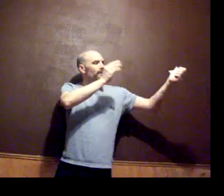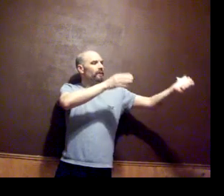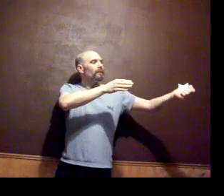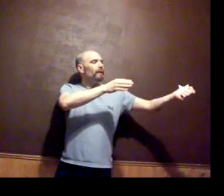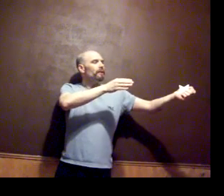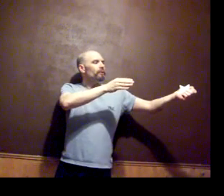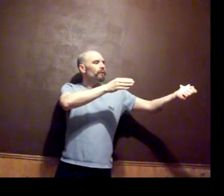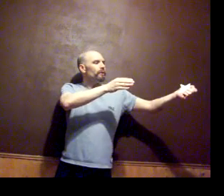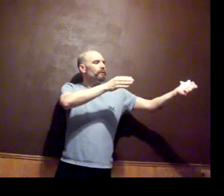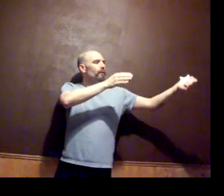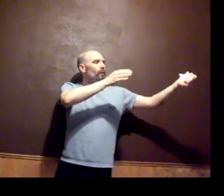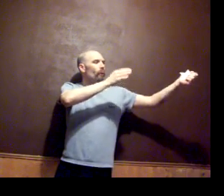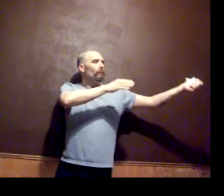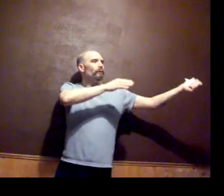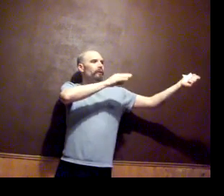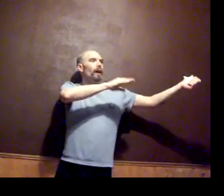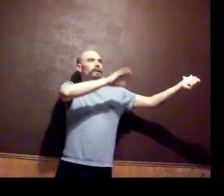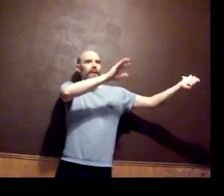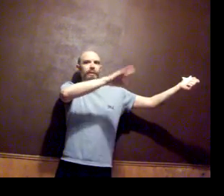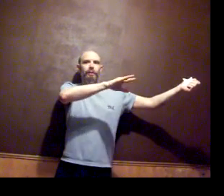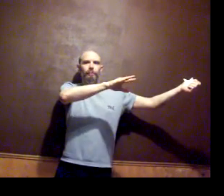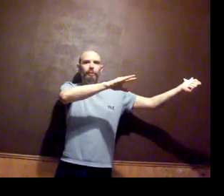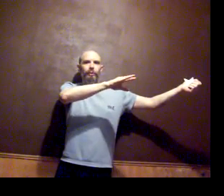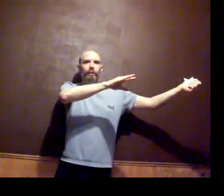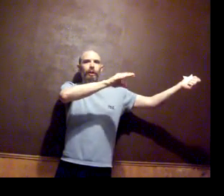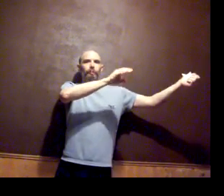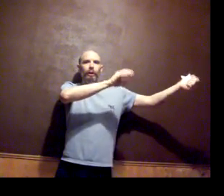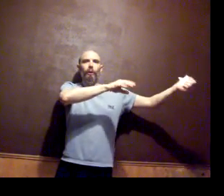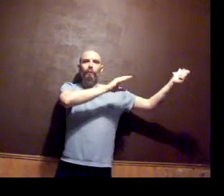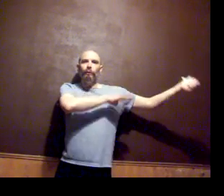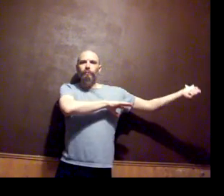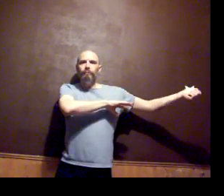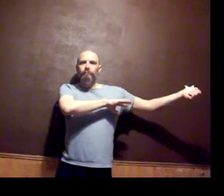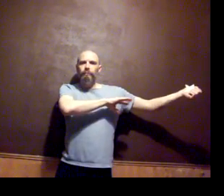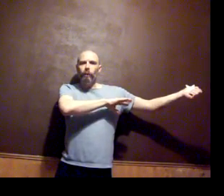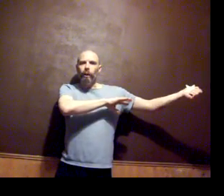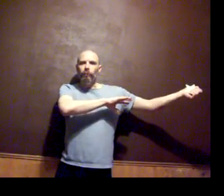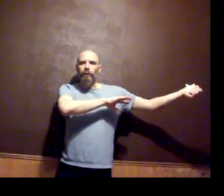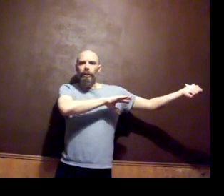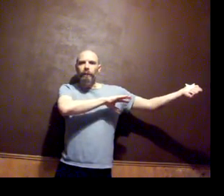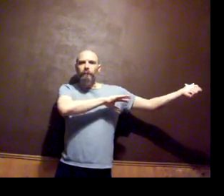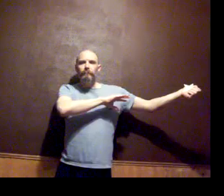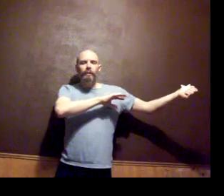a single light source over, not next to the computer, but over what I'm reading.